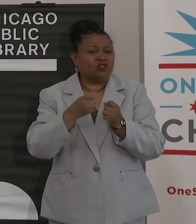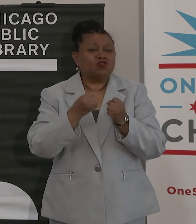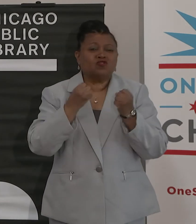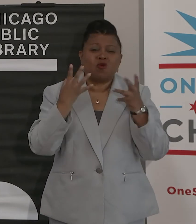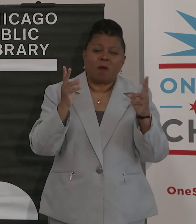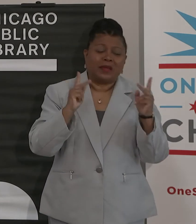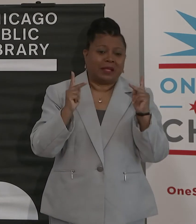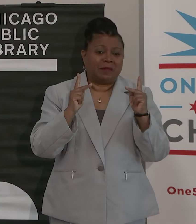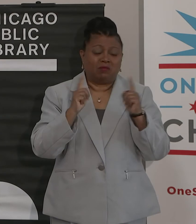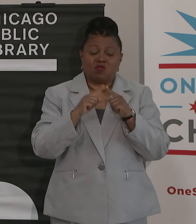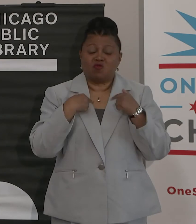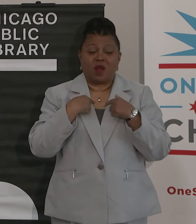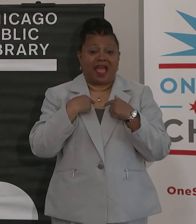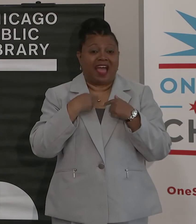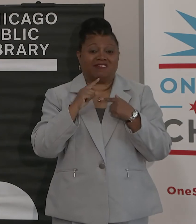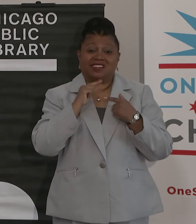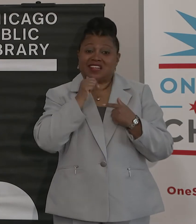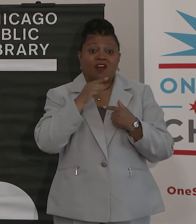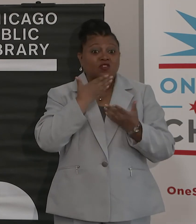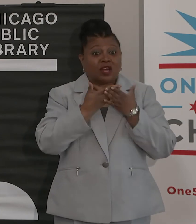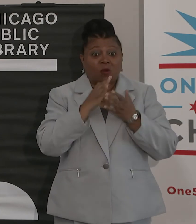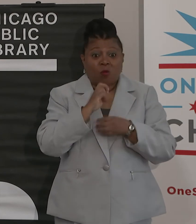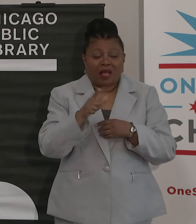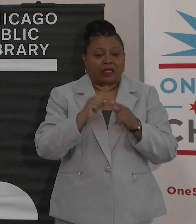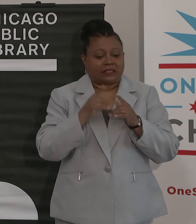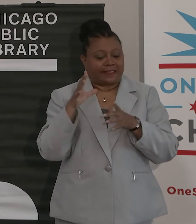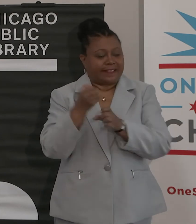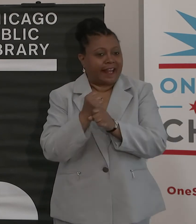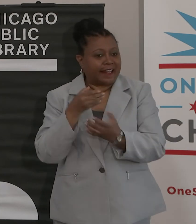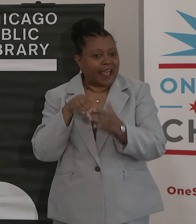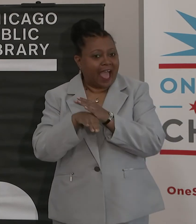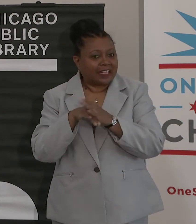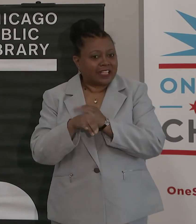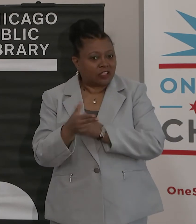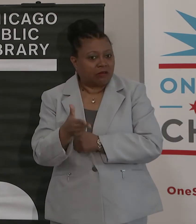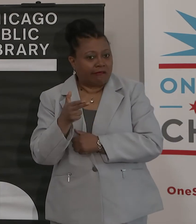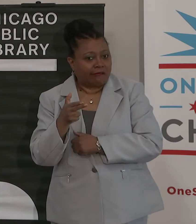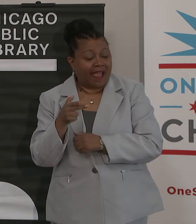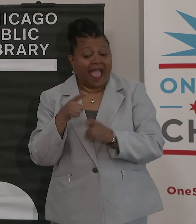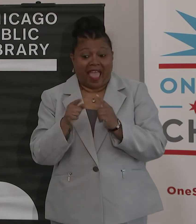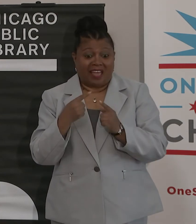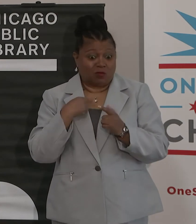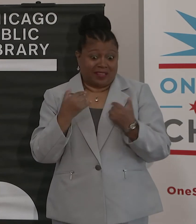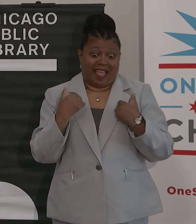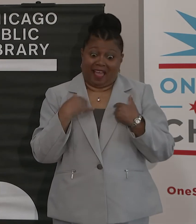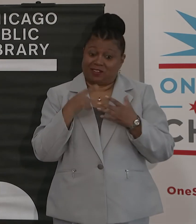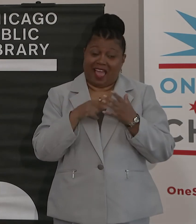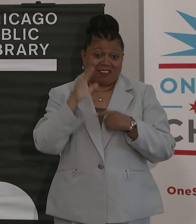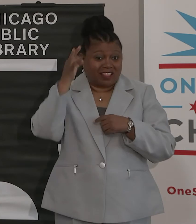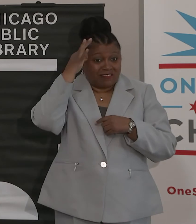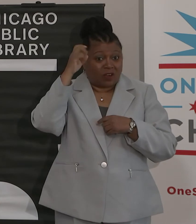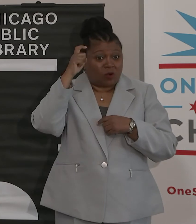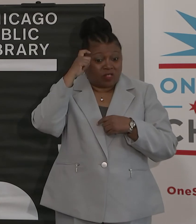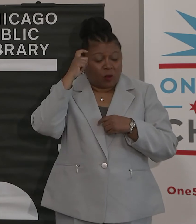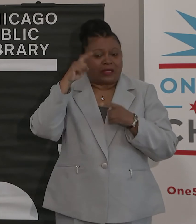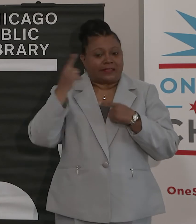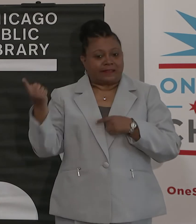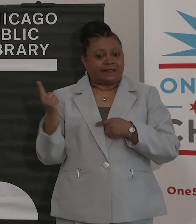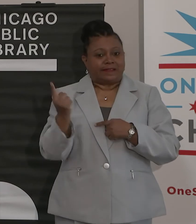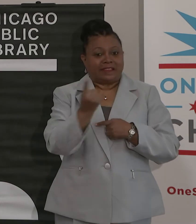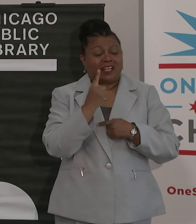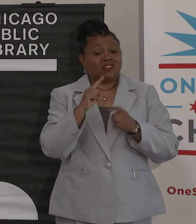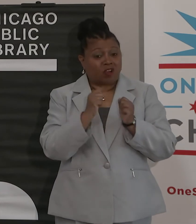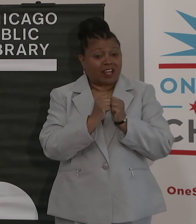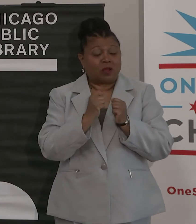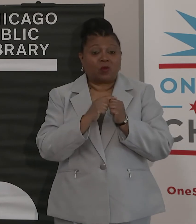many people who have ill intentions that are getting access to firearms, and we've got to have the federal authorities step up,